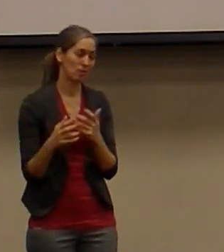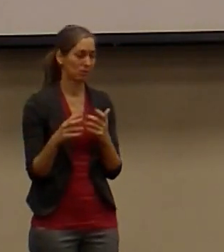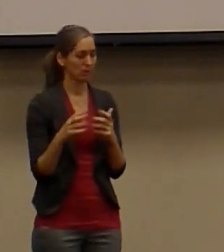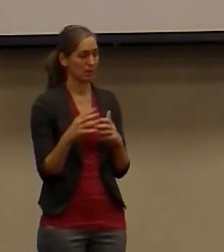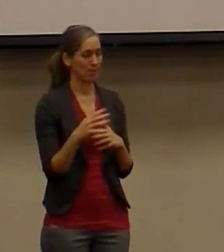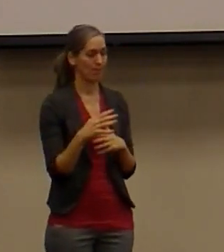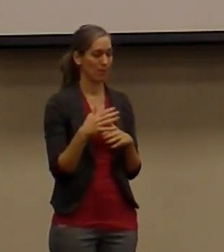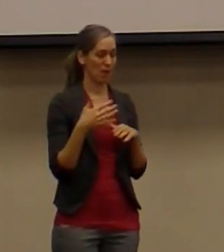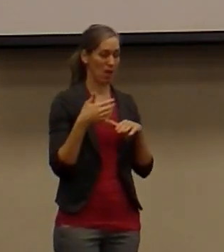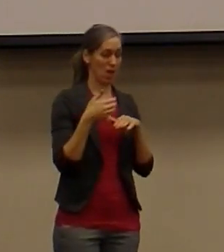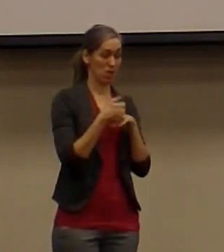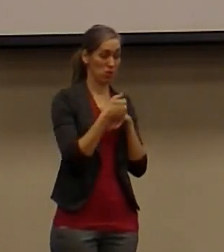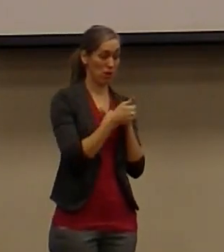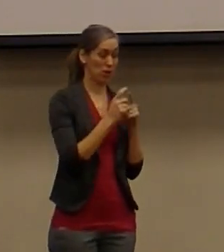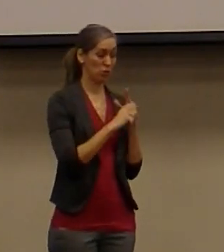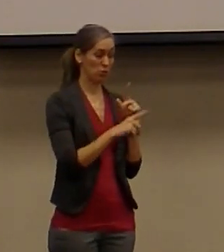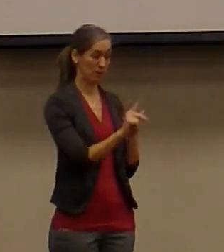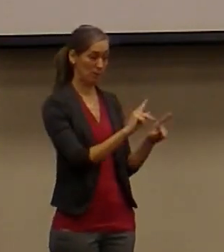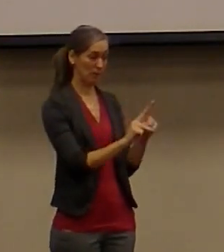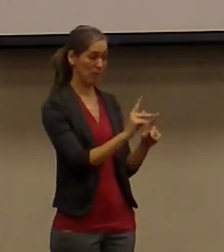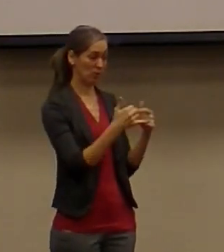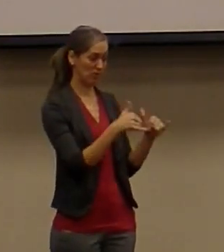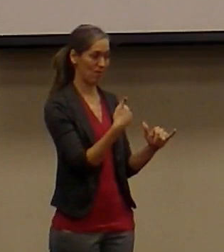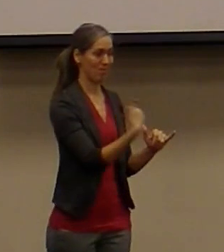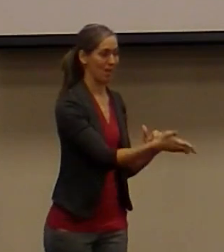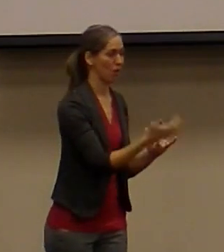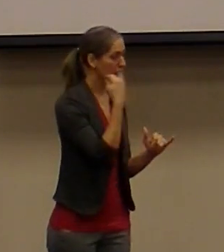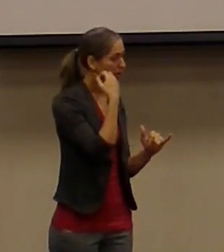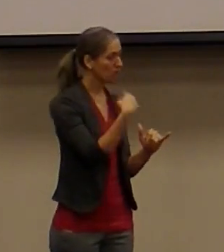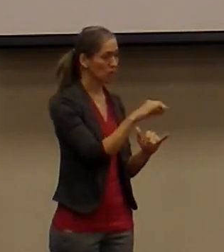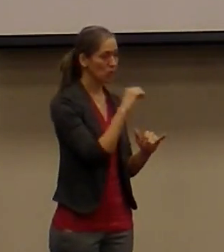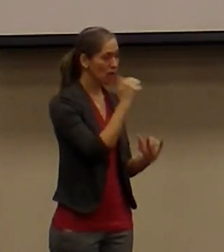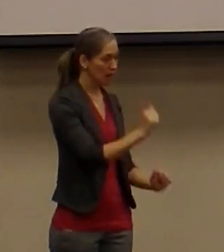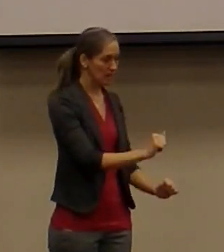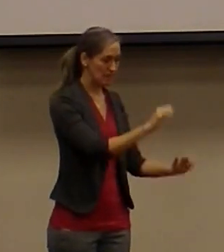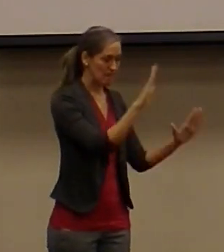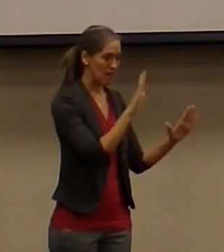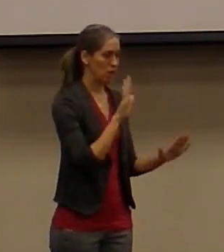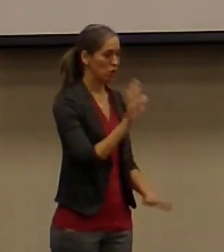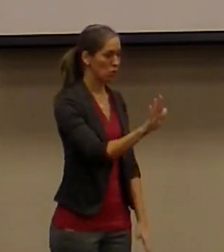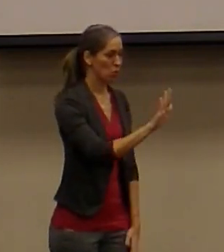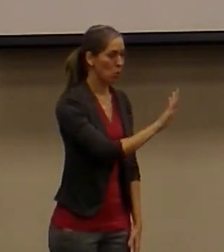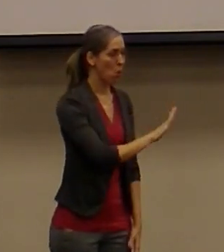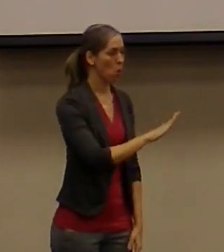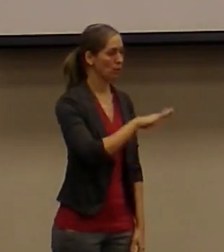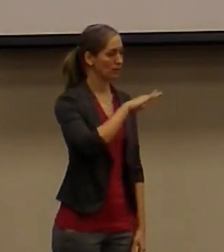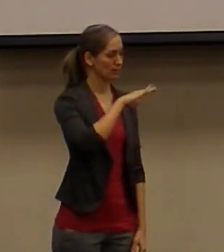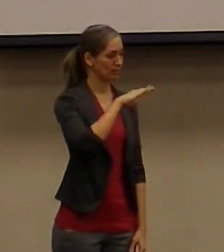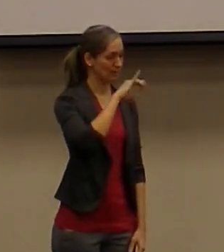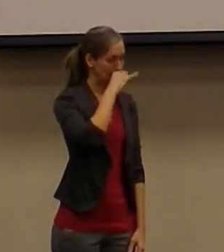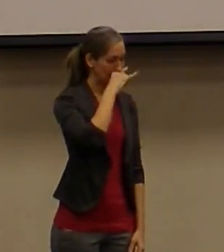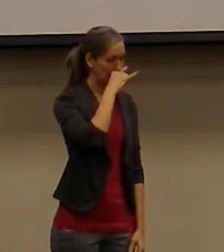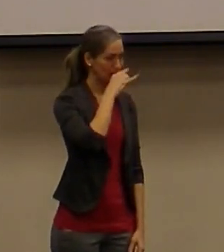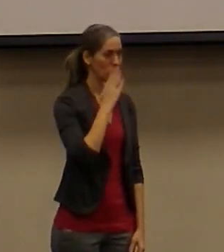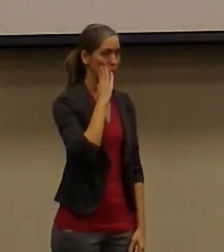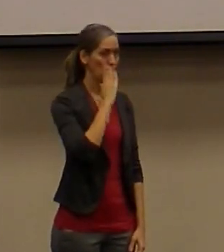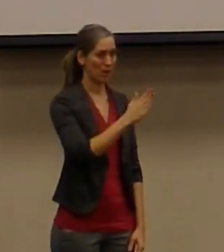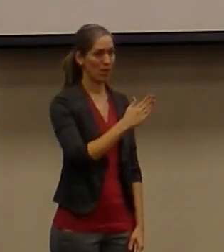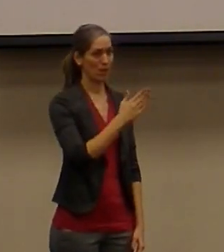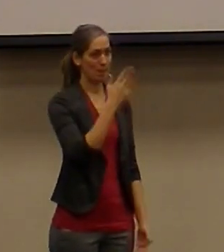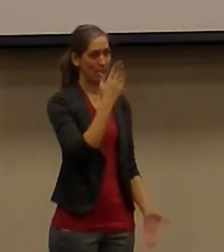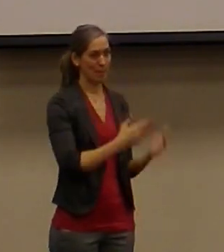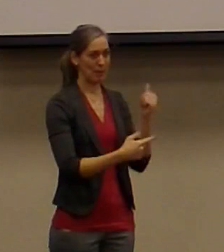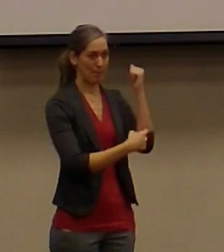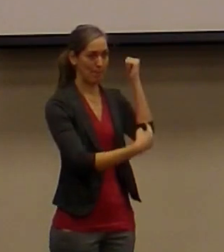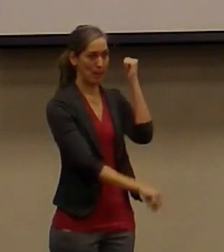remained in the nation, that if they did not submit to his will, their own children would be under threat of maybe punishment